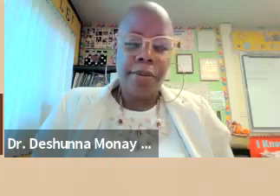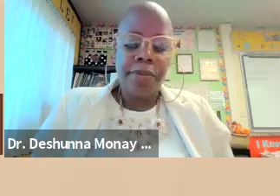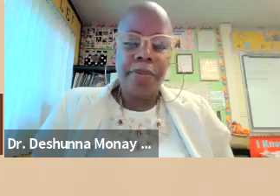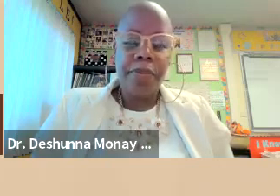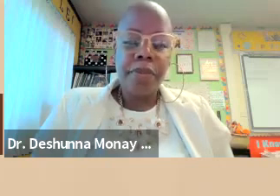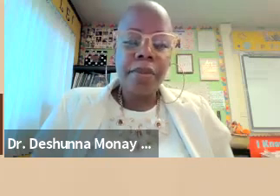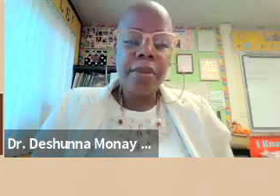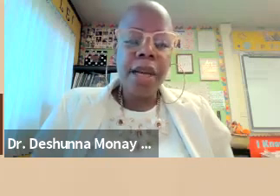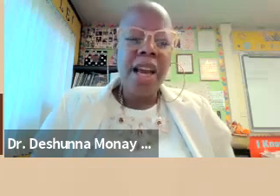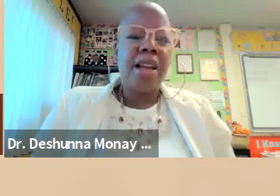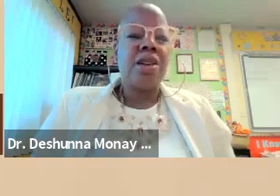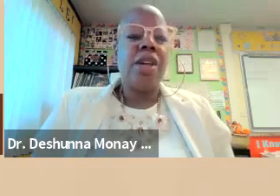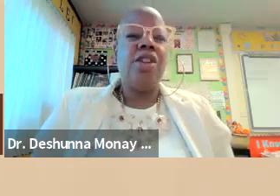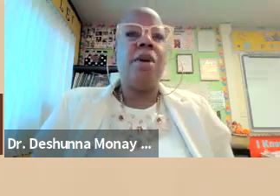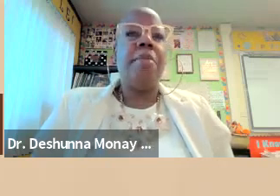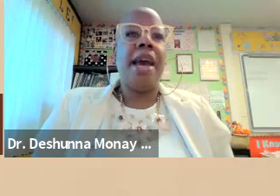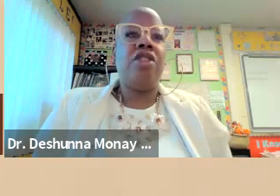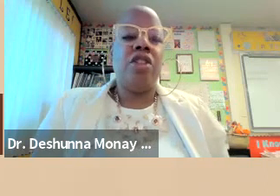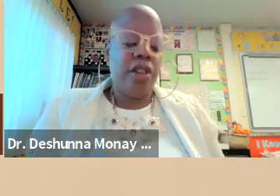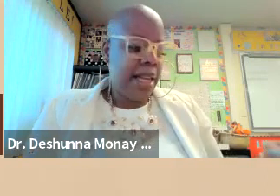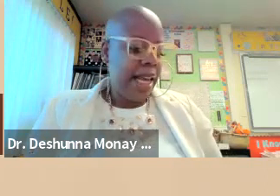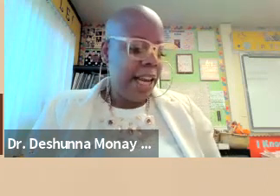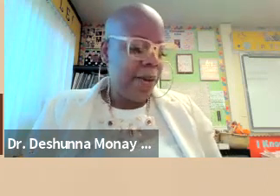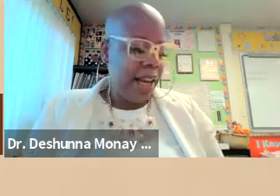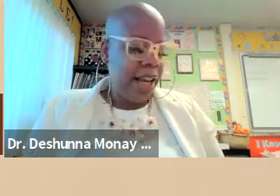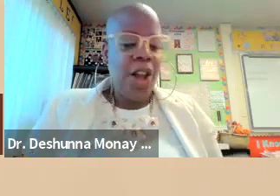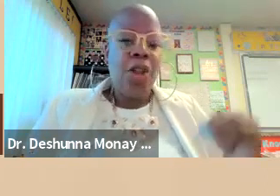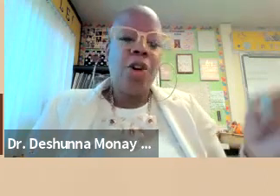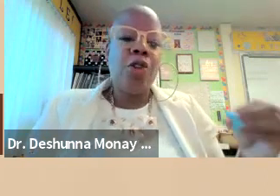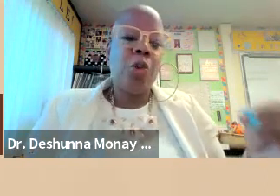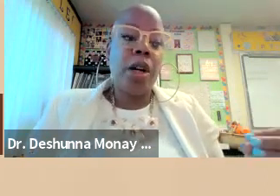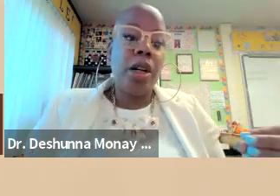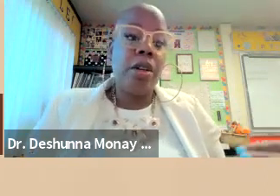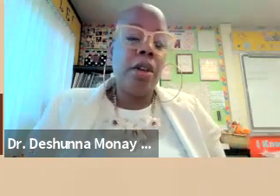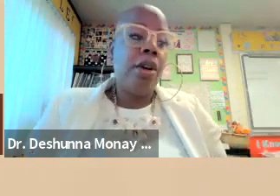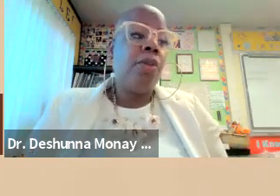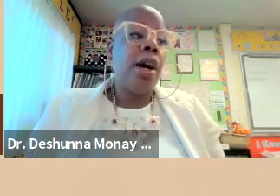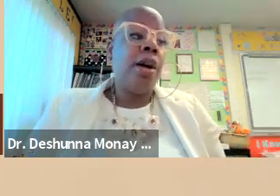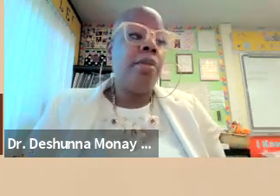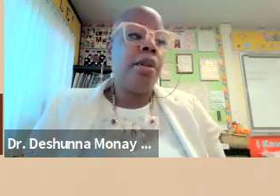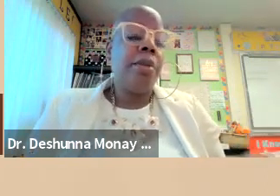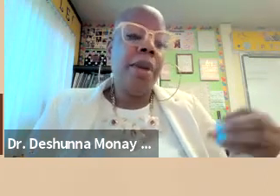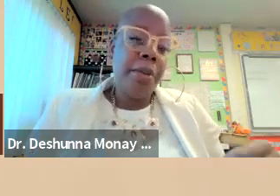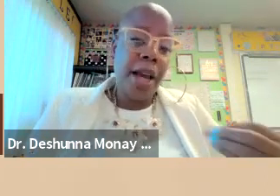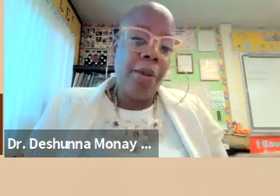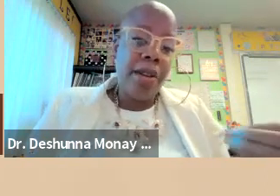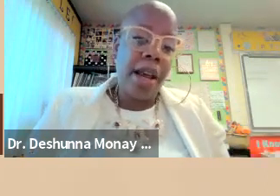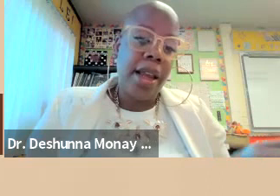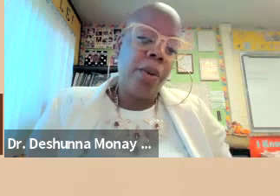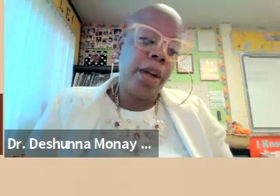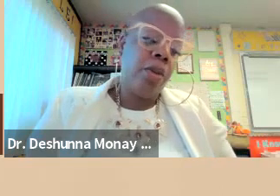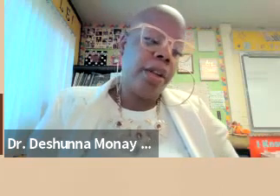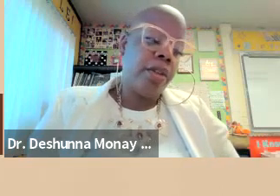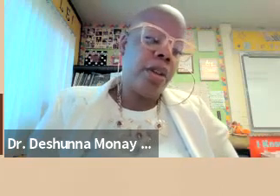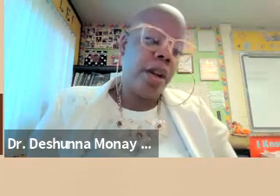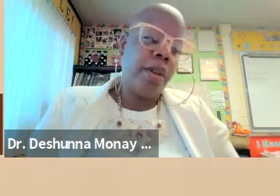you. And so can you imagine just hearing those words from the people that we say